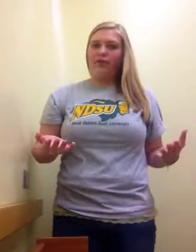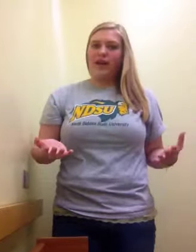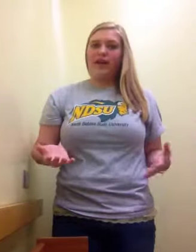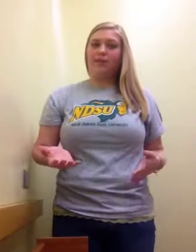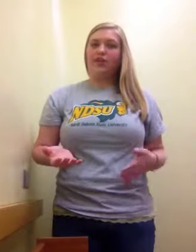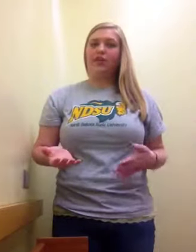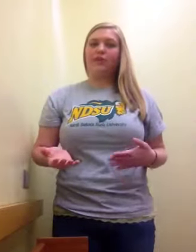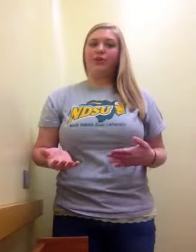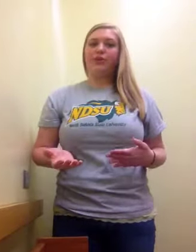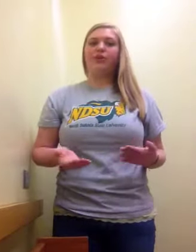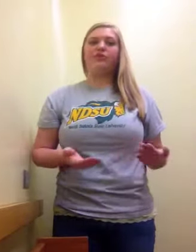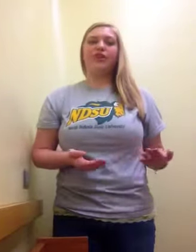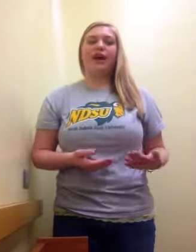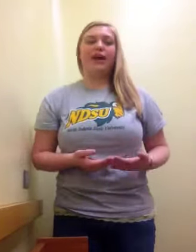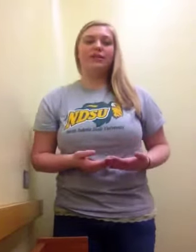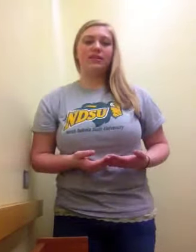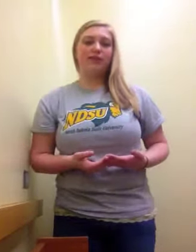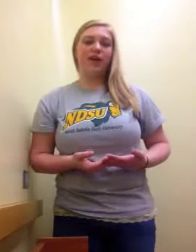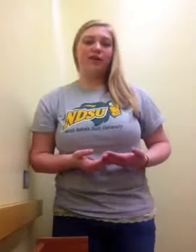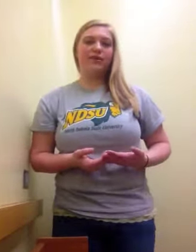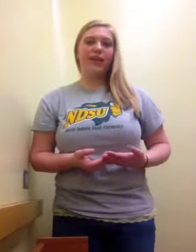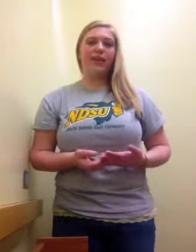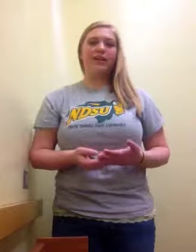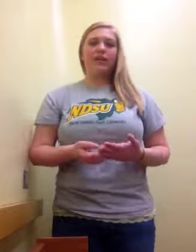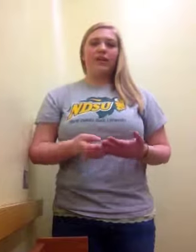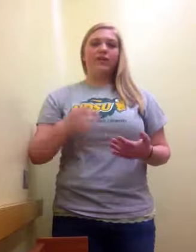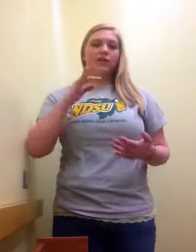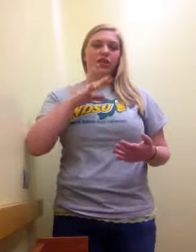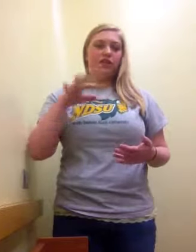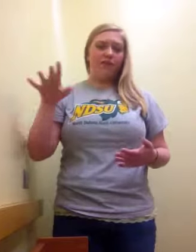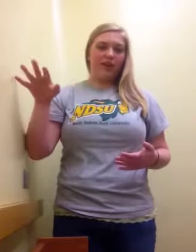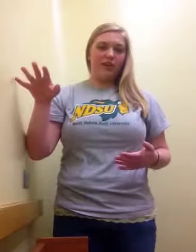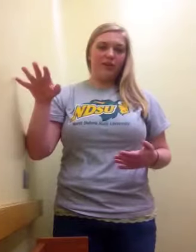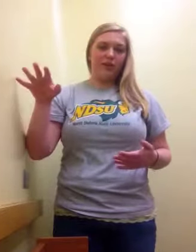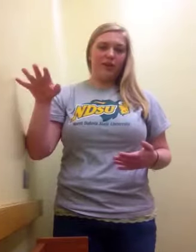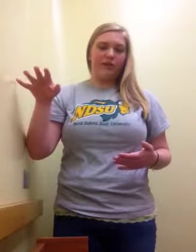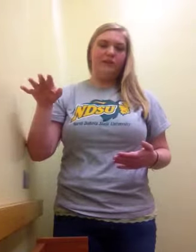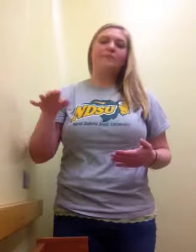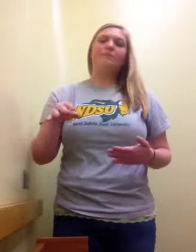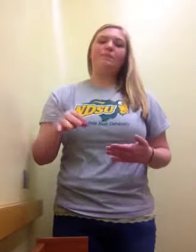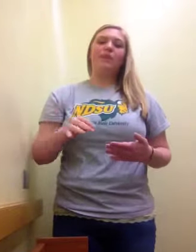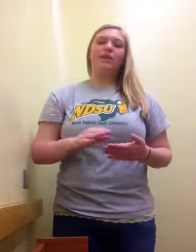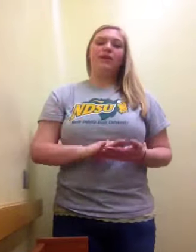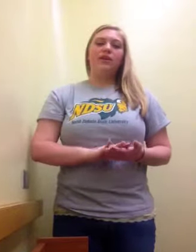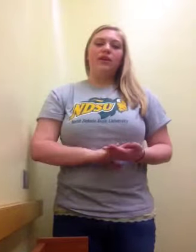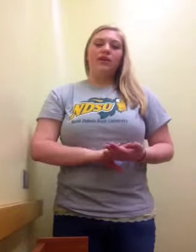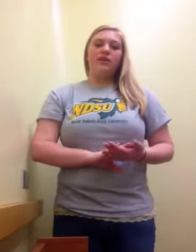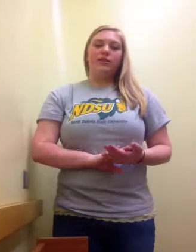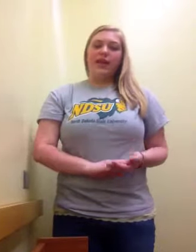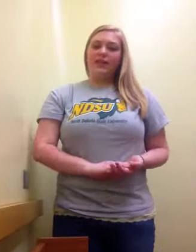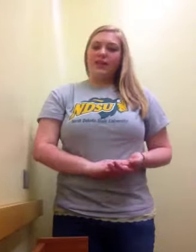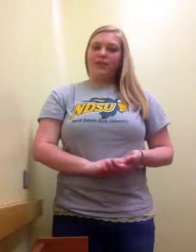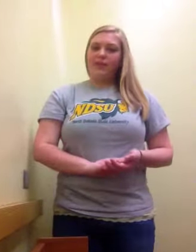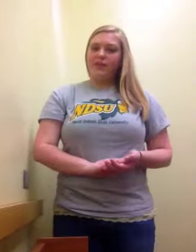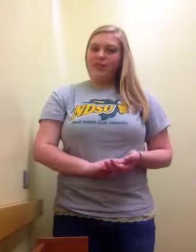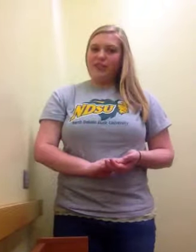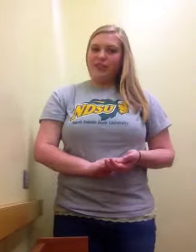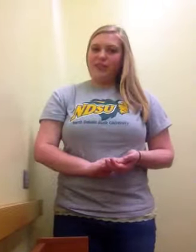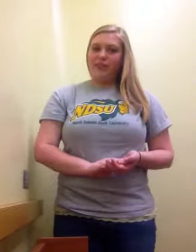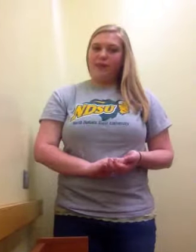sign a particular word or you're trying to ask someone how to sign it. You can just finger spell the word. So next I'm going to teach you the